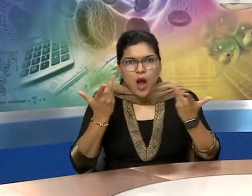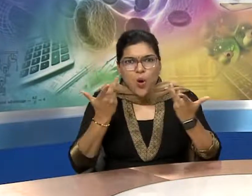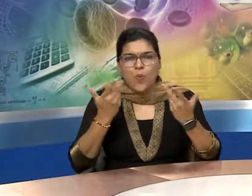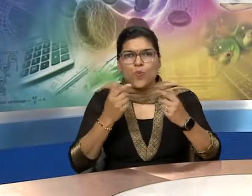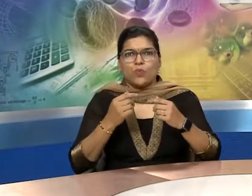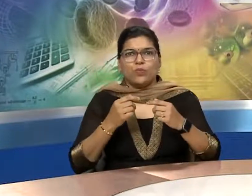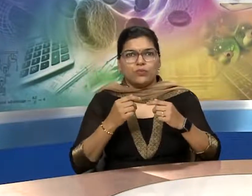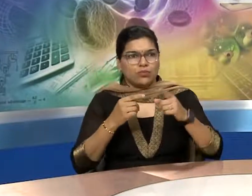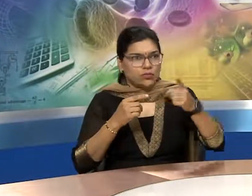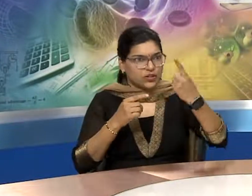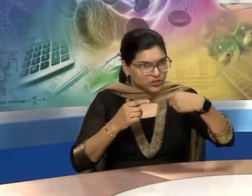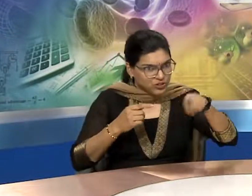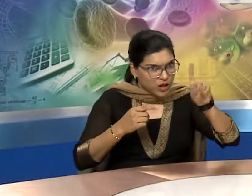This word is concern.